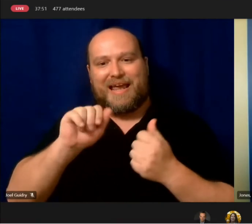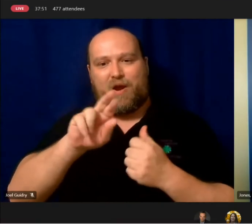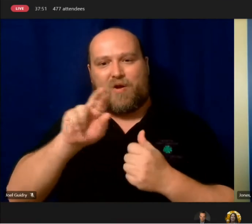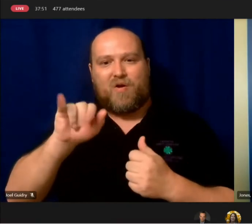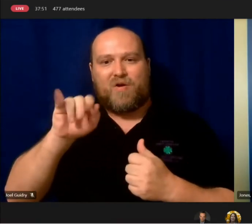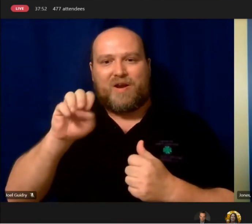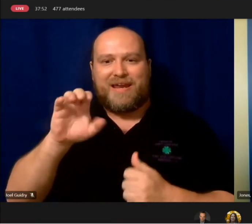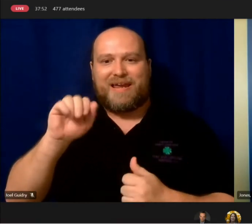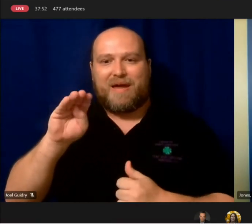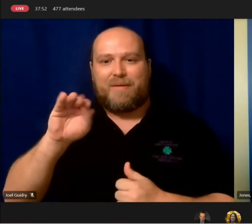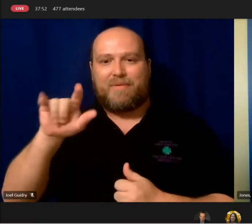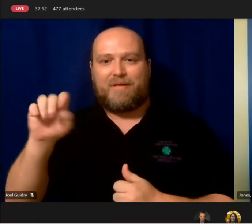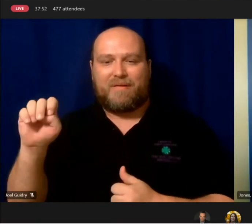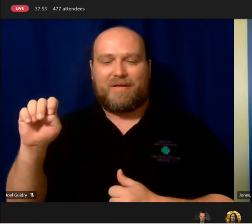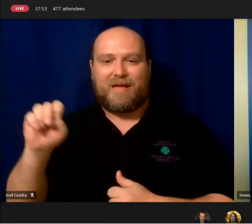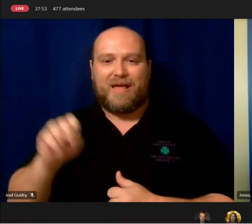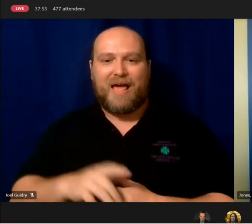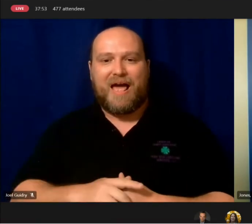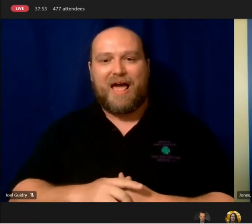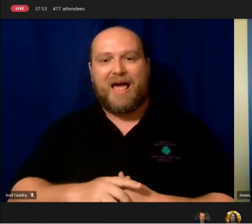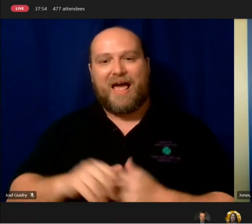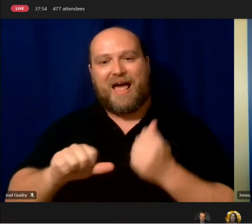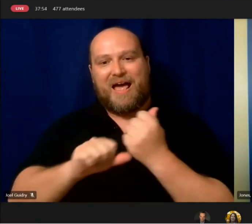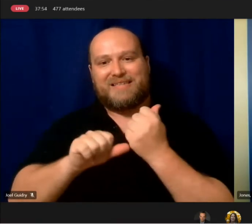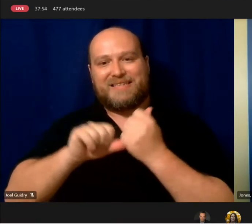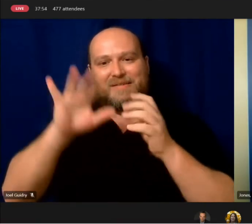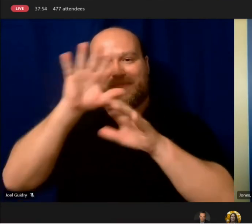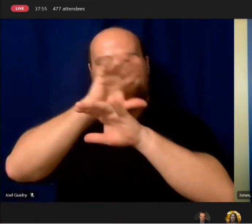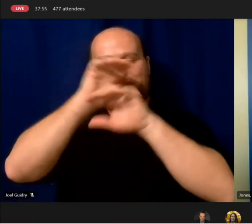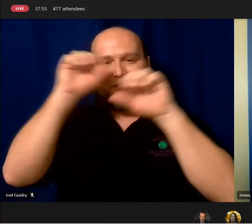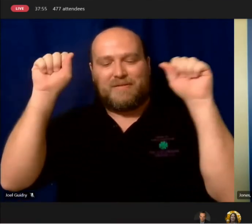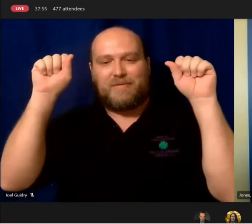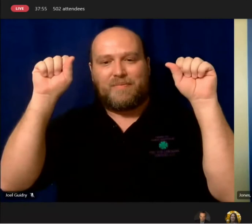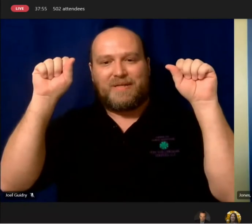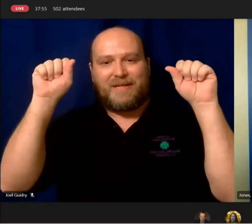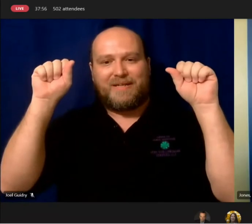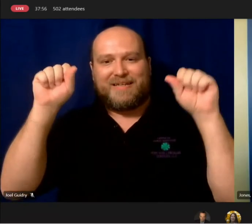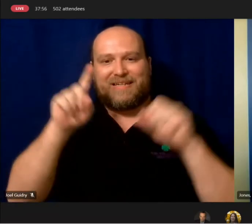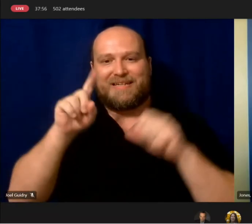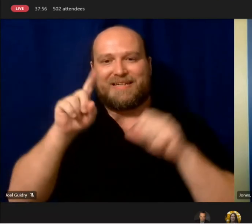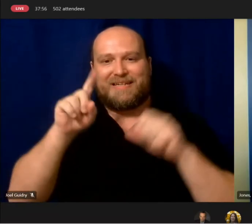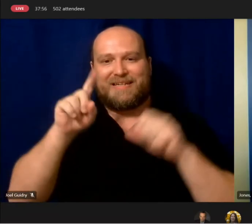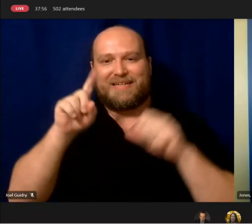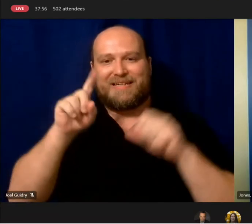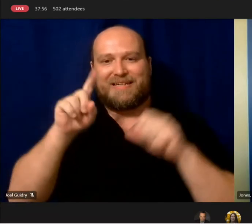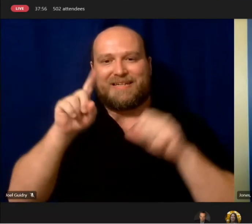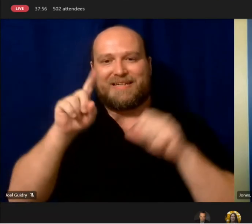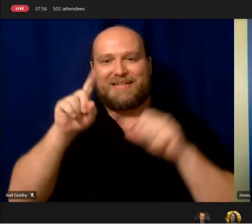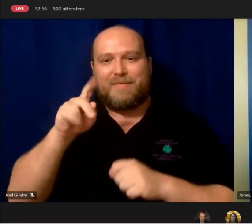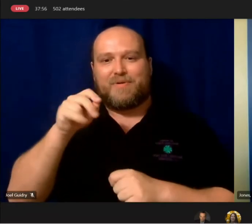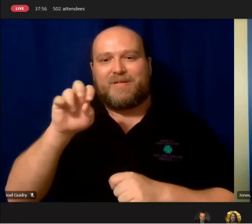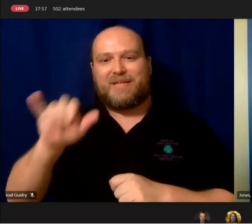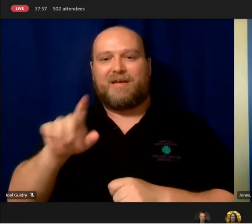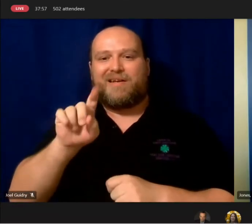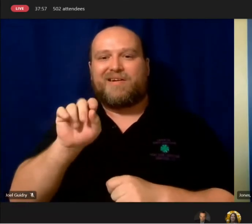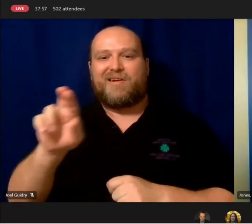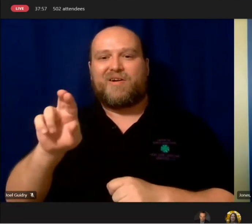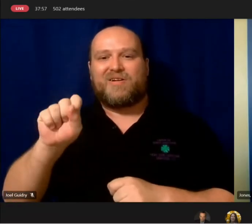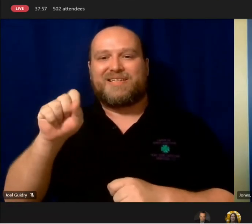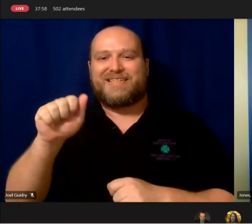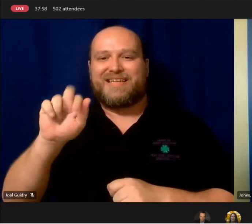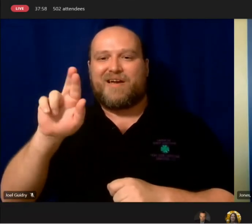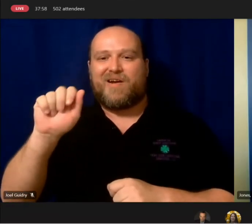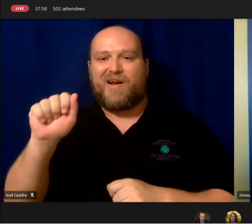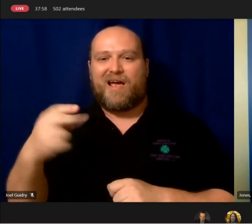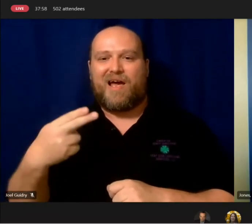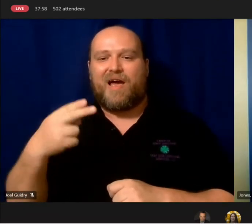Assistant Deputy Superintendent of Strategy and Deployment and Responsiveness, Dr. Sarah Pritchett, for joining me today to share